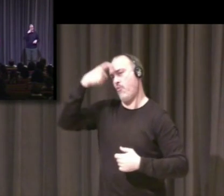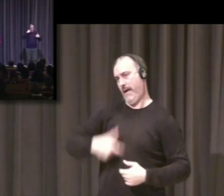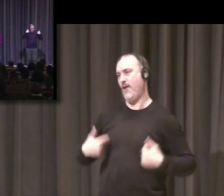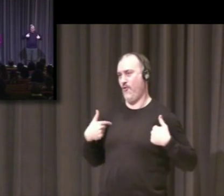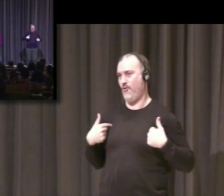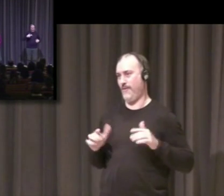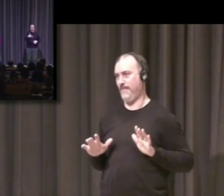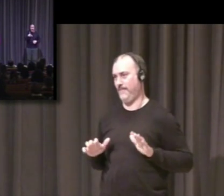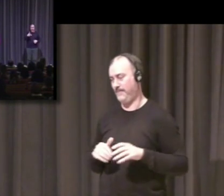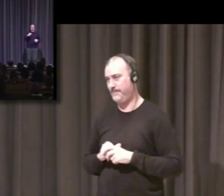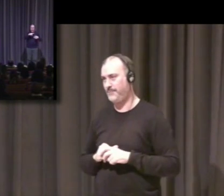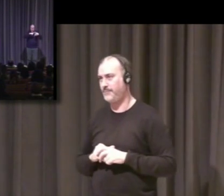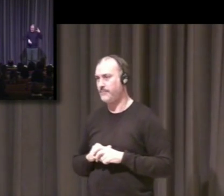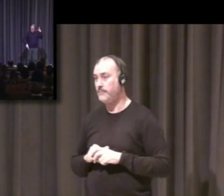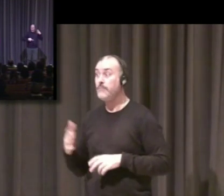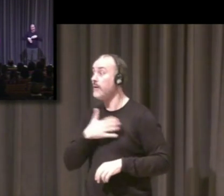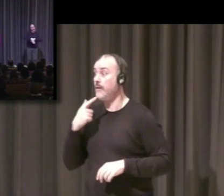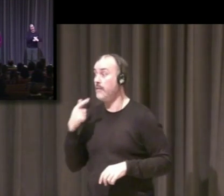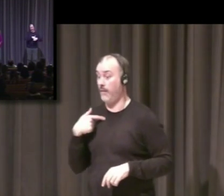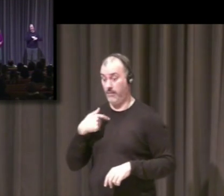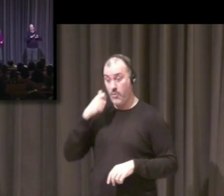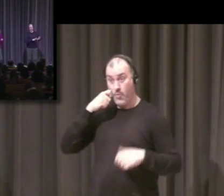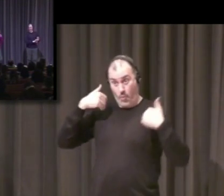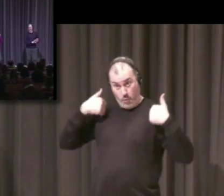More benefits of sign language over only speech.